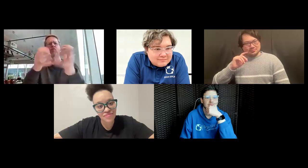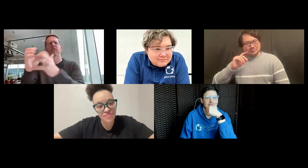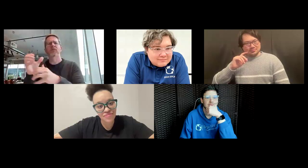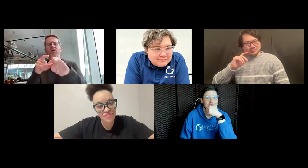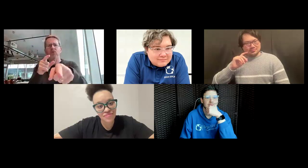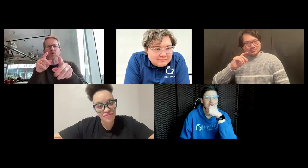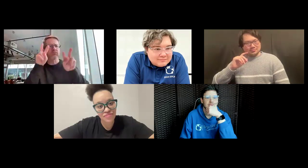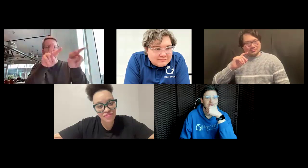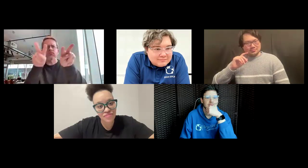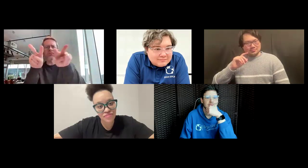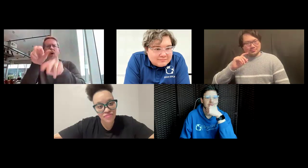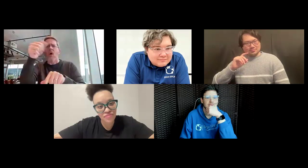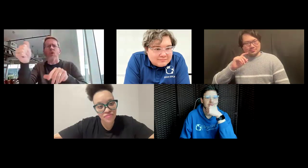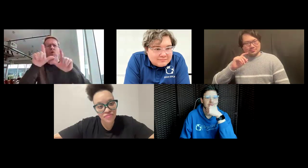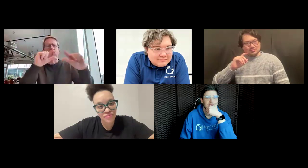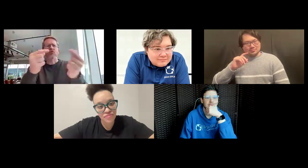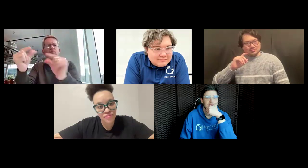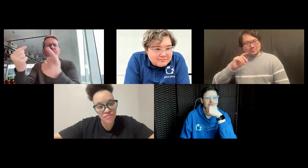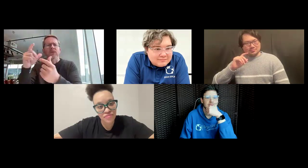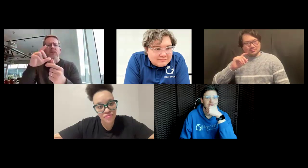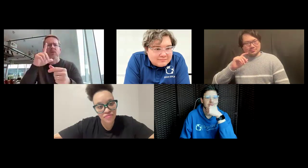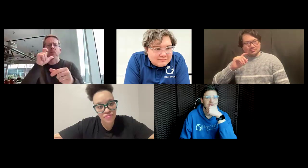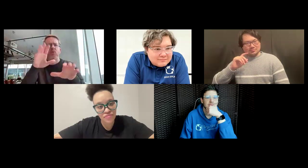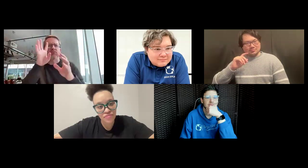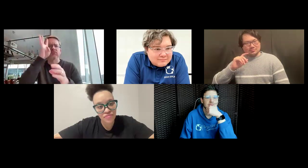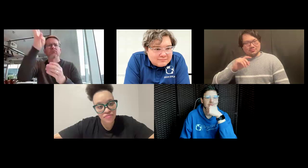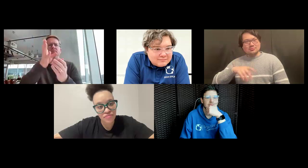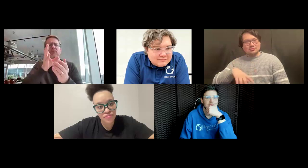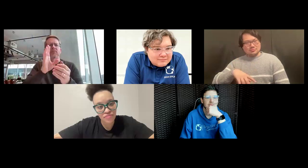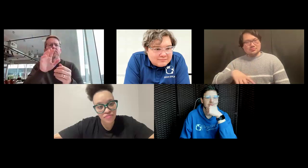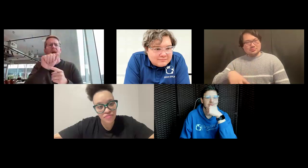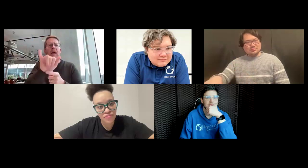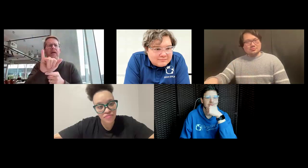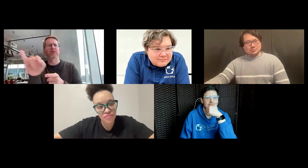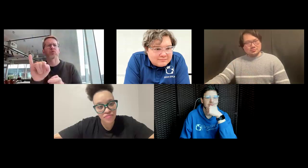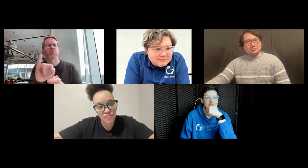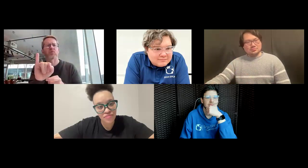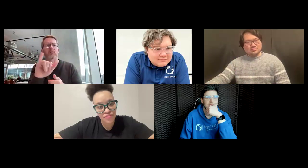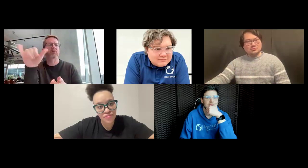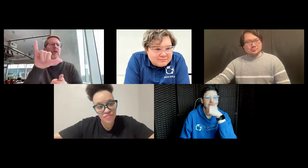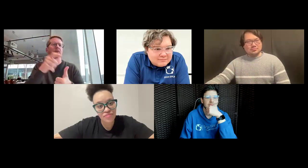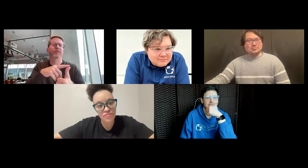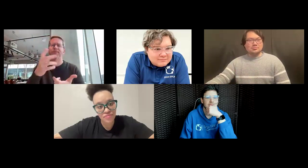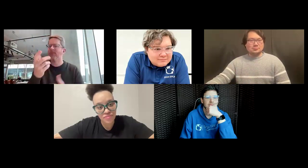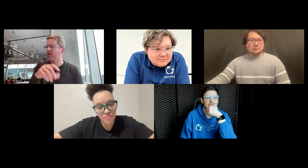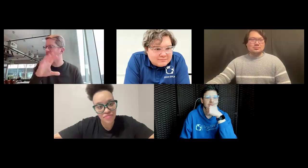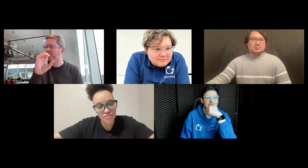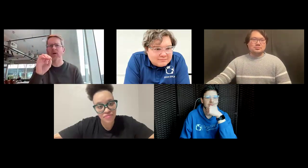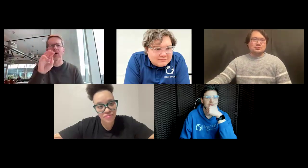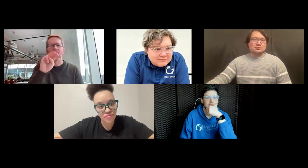about what are the other groups that you're looking at, if any, that are creating AI generated tools like this